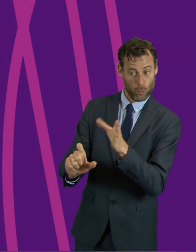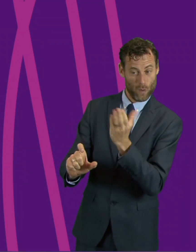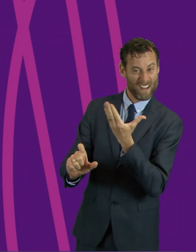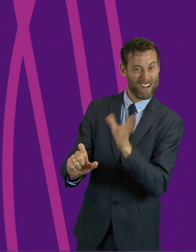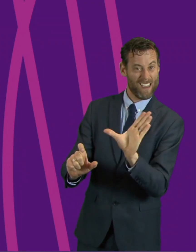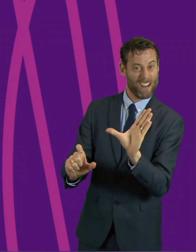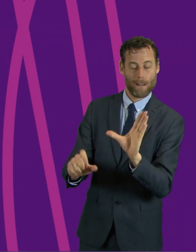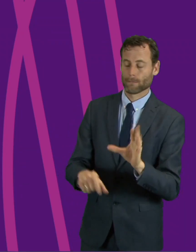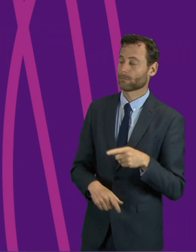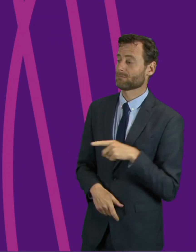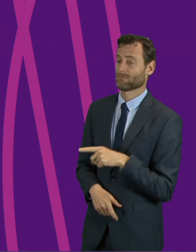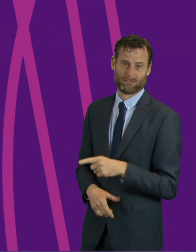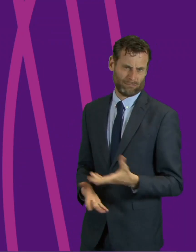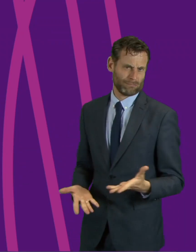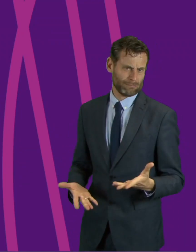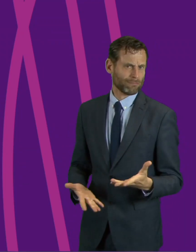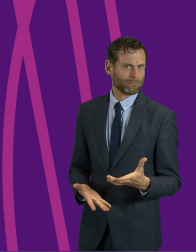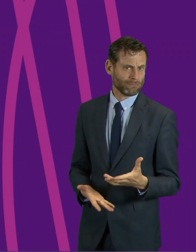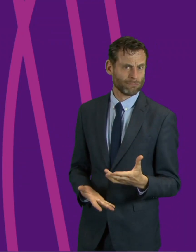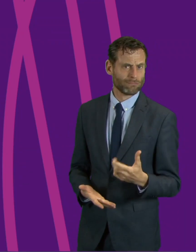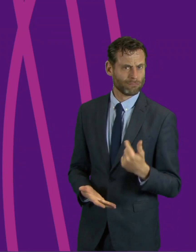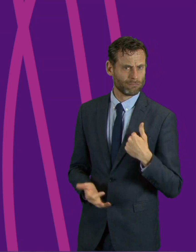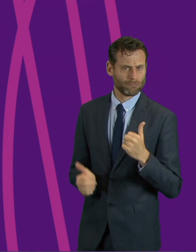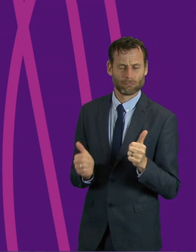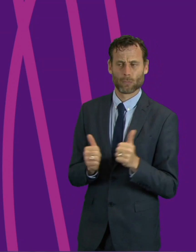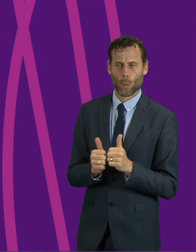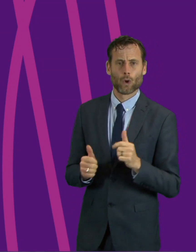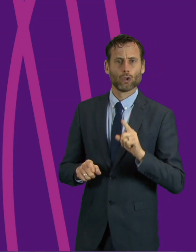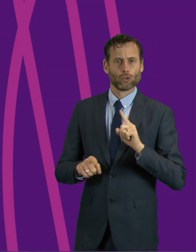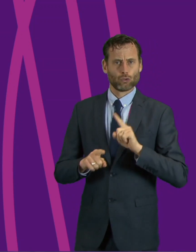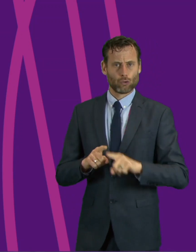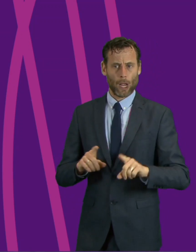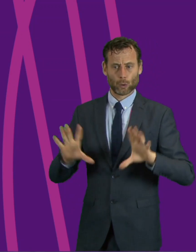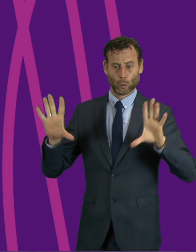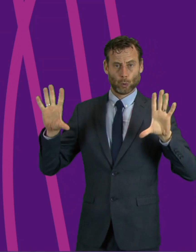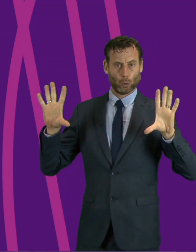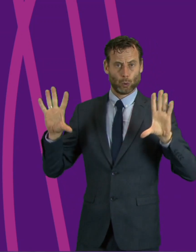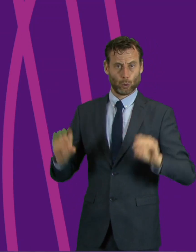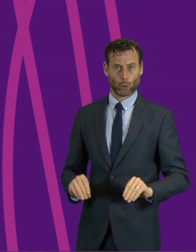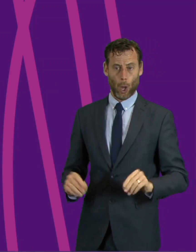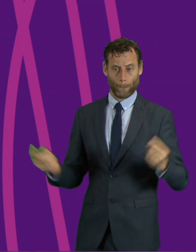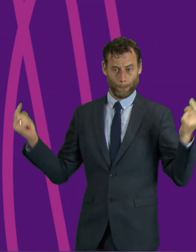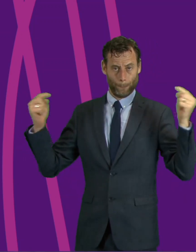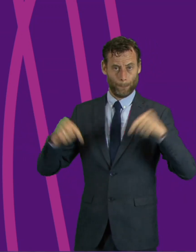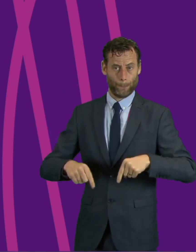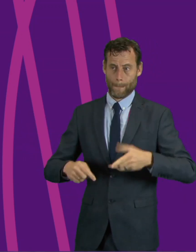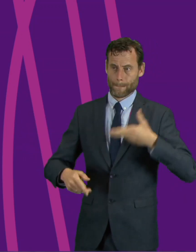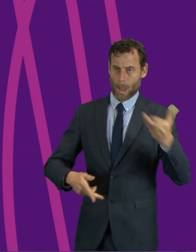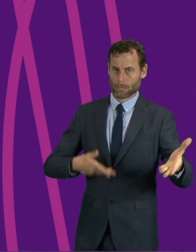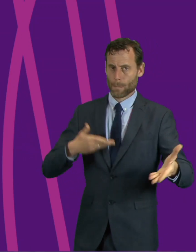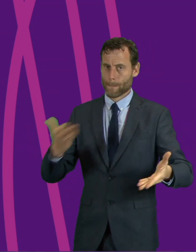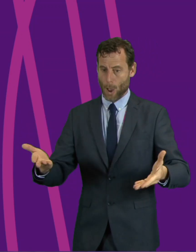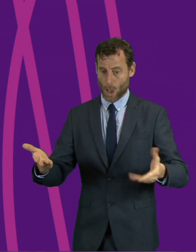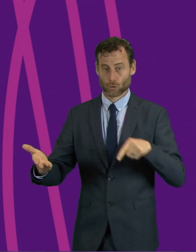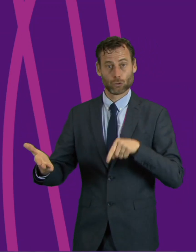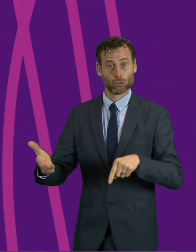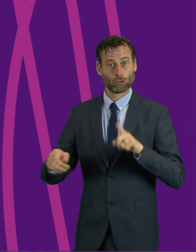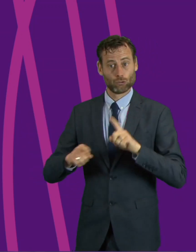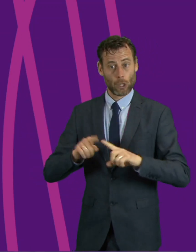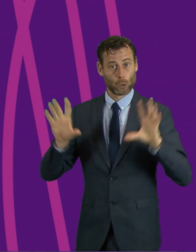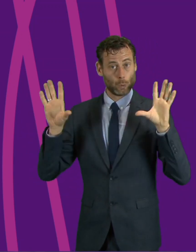previously. I think particularly as we go into a suppression phase again of dealing with this virus, then we cannot not